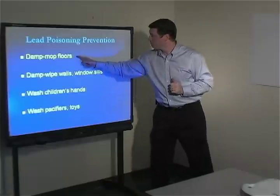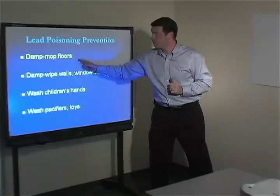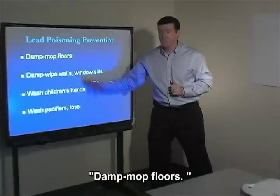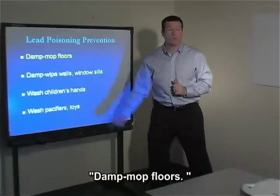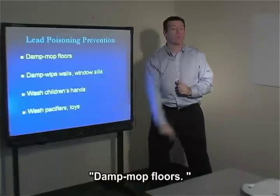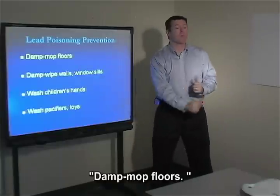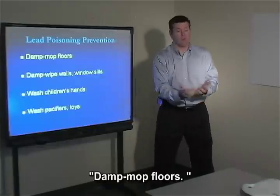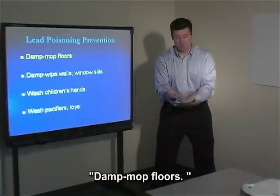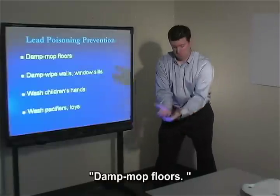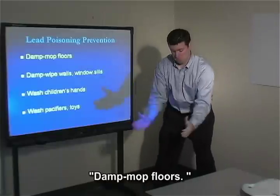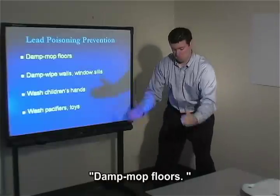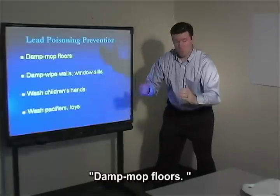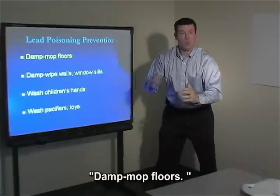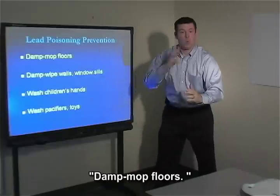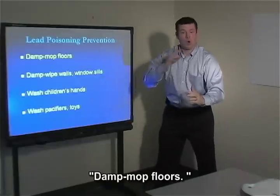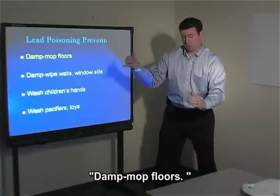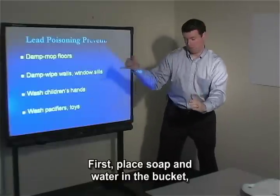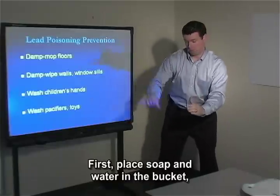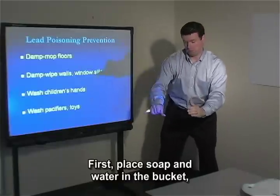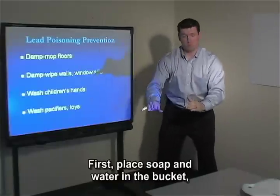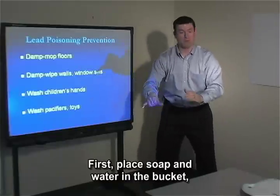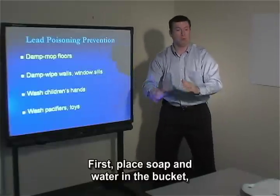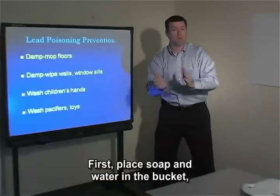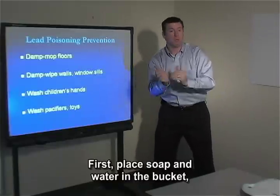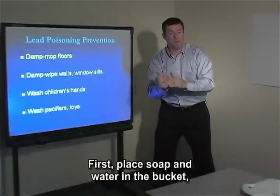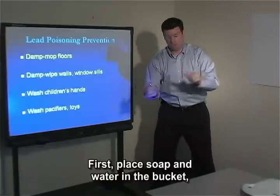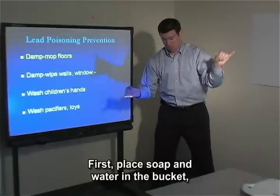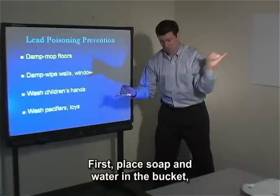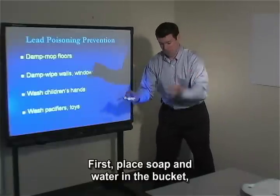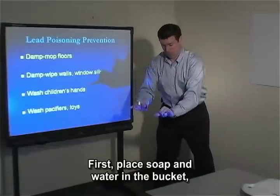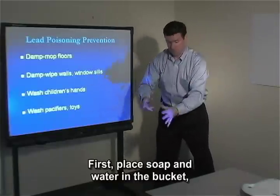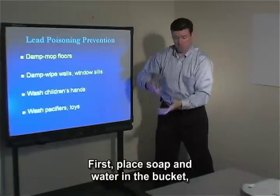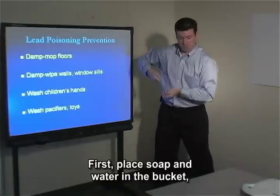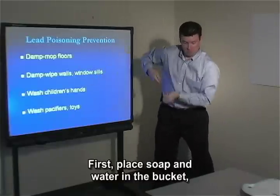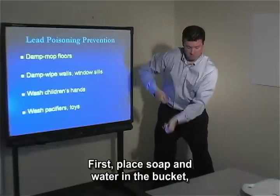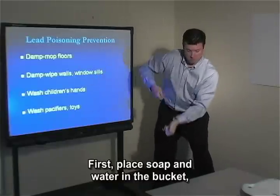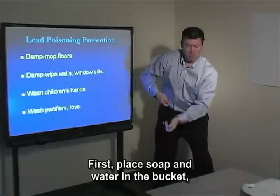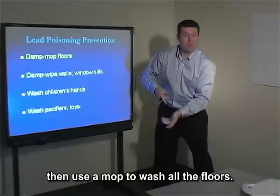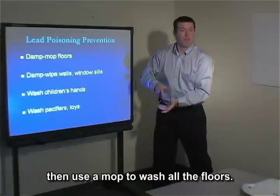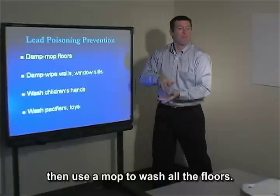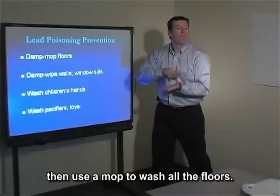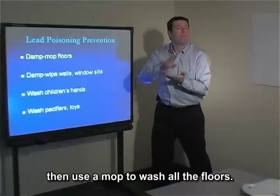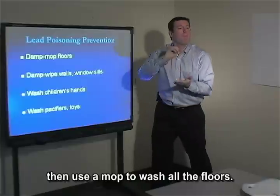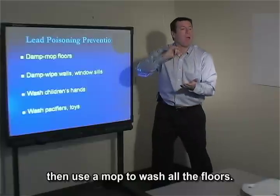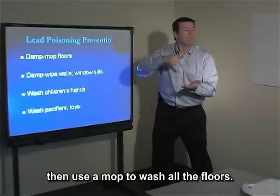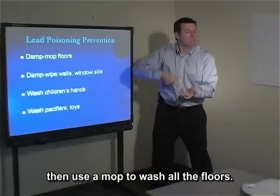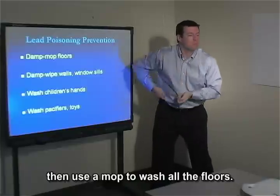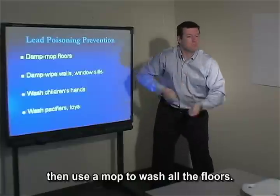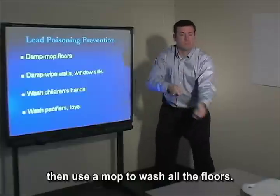Damp mop floors. First, place soap and water in the bucket, then use a mop to wash all the floors.